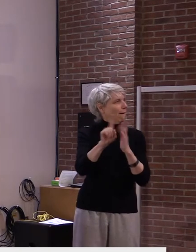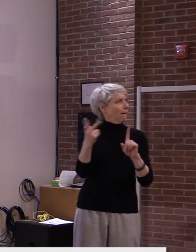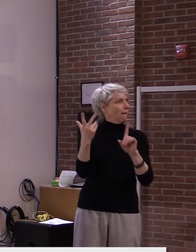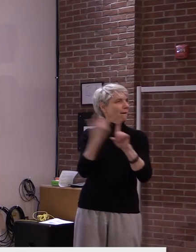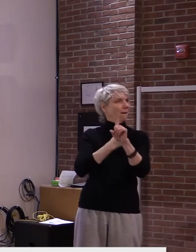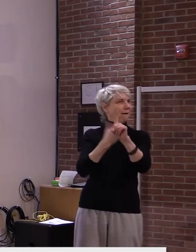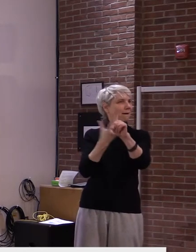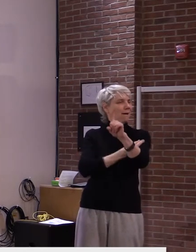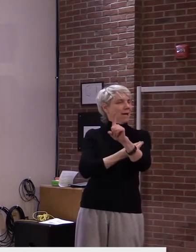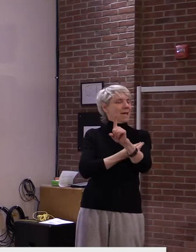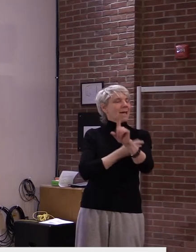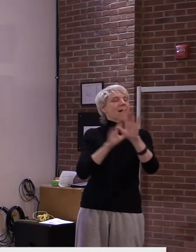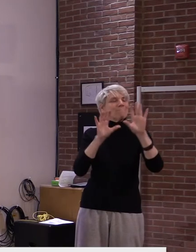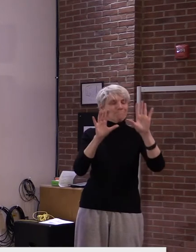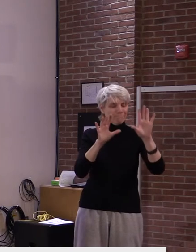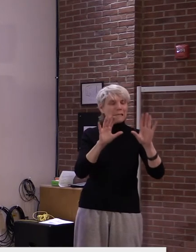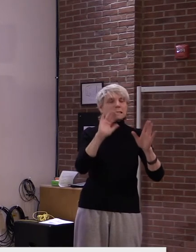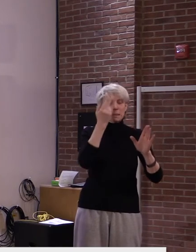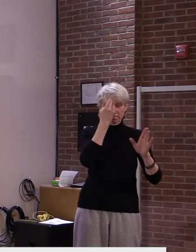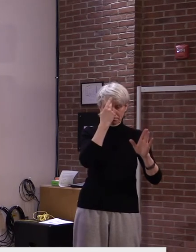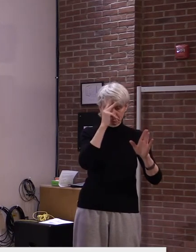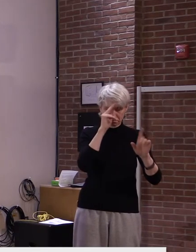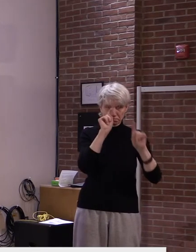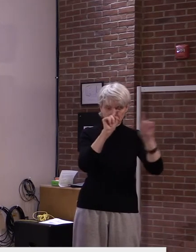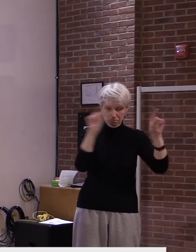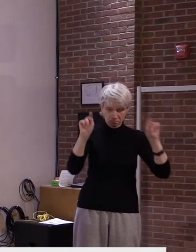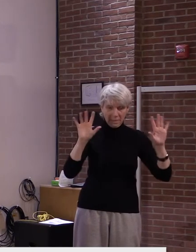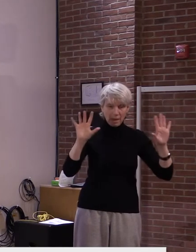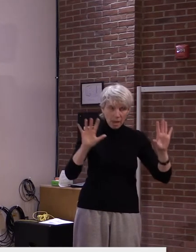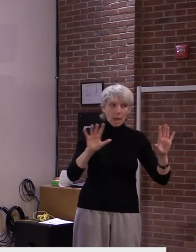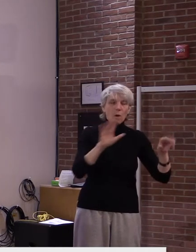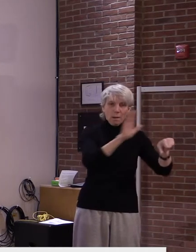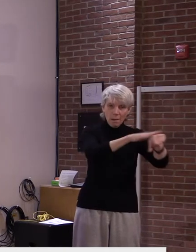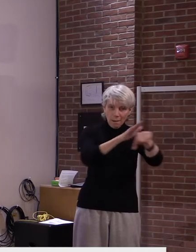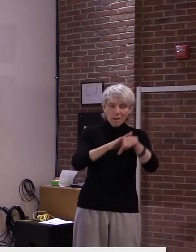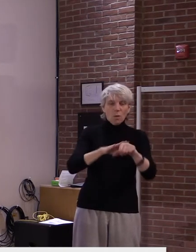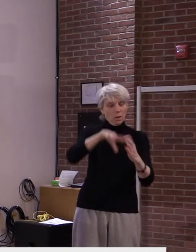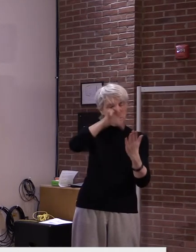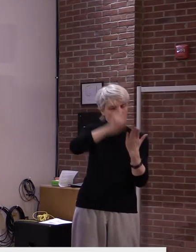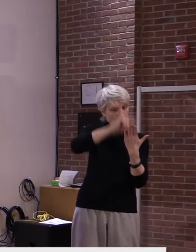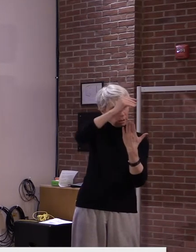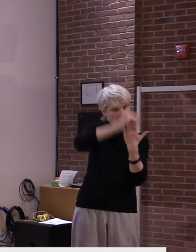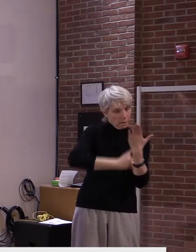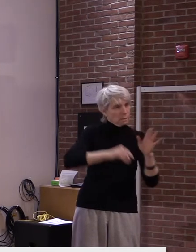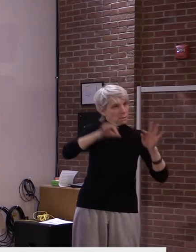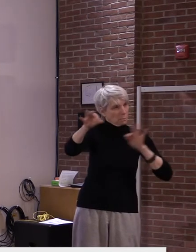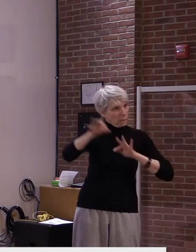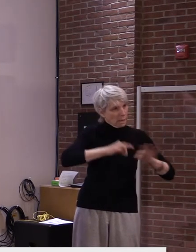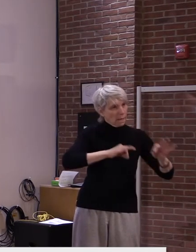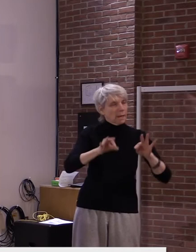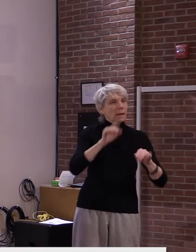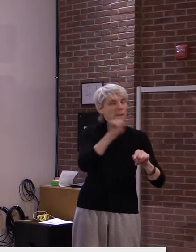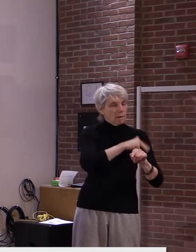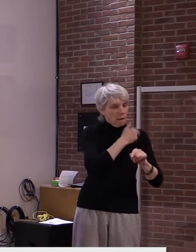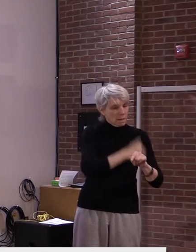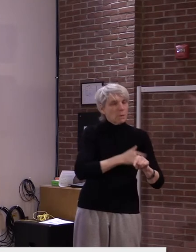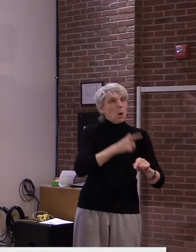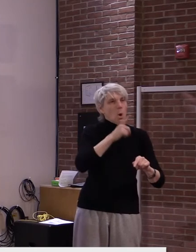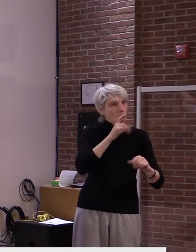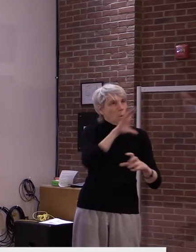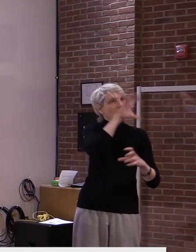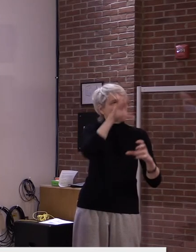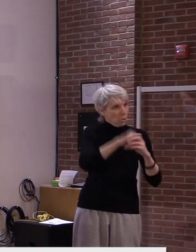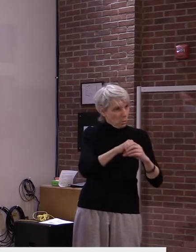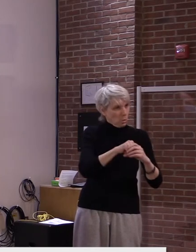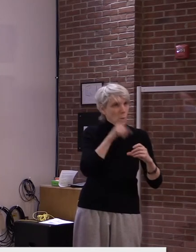now. We've provided toolkits to make sure that doesn't happen. We haven't expanded any of the 1A qualifications. We've